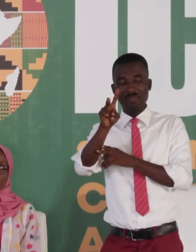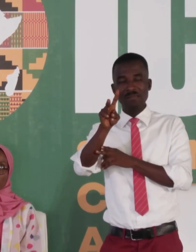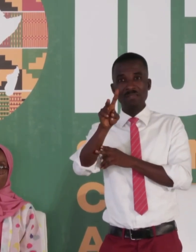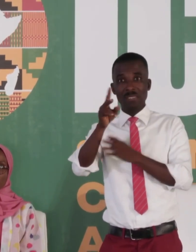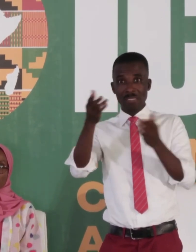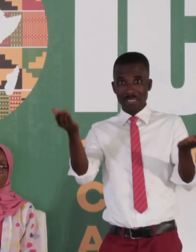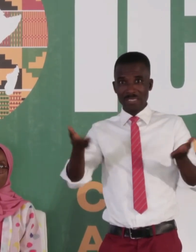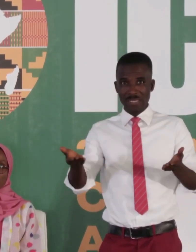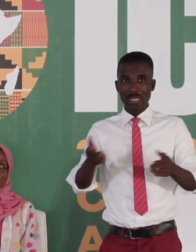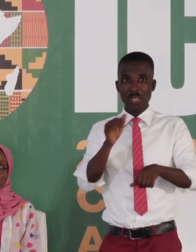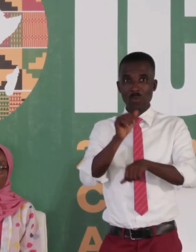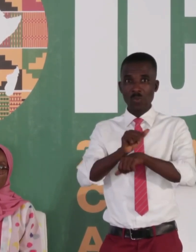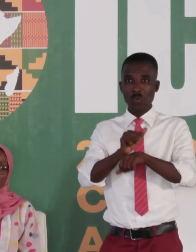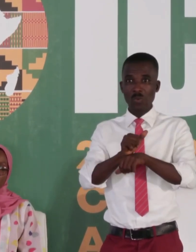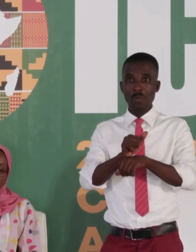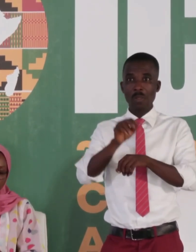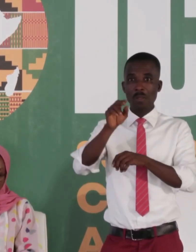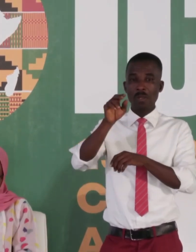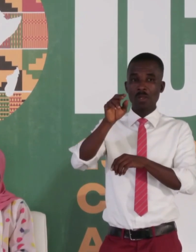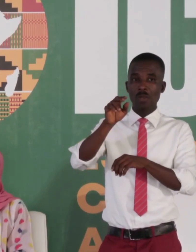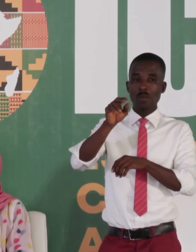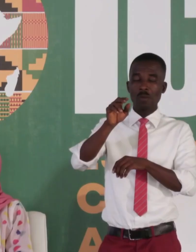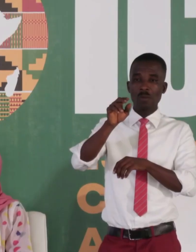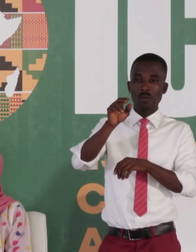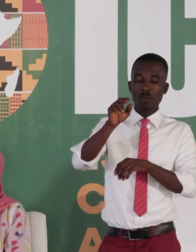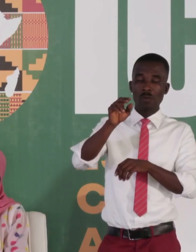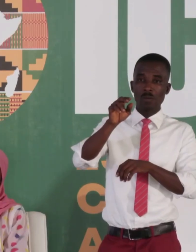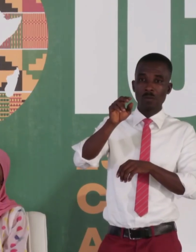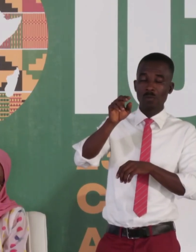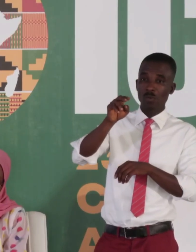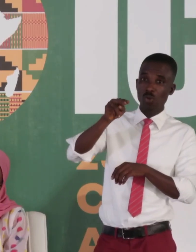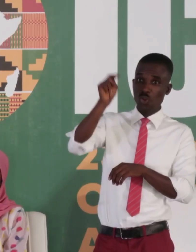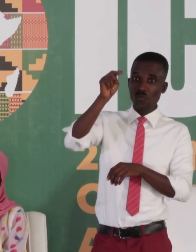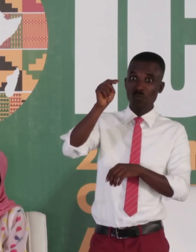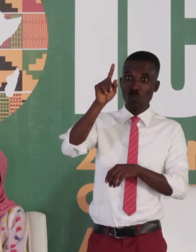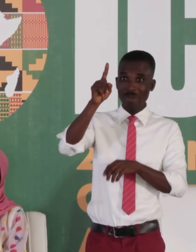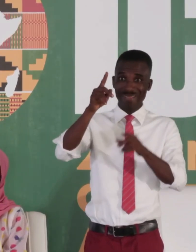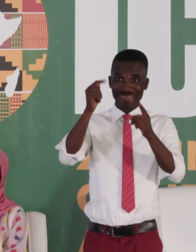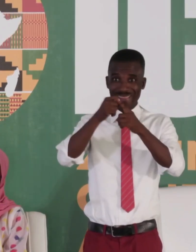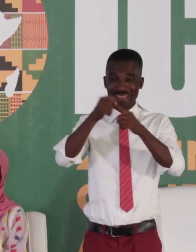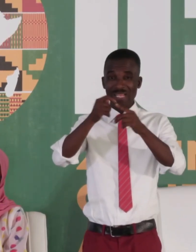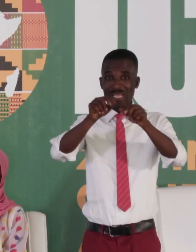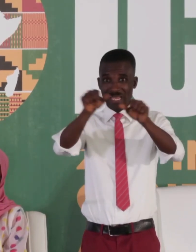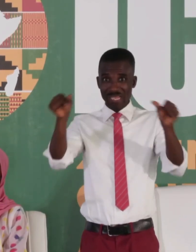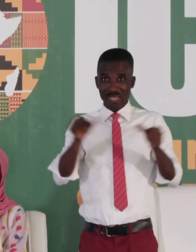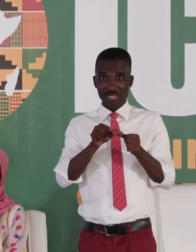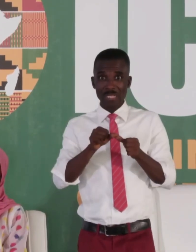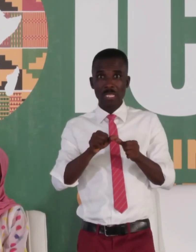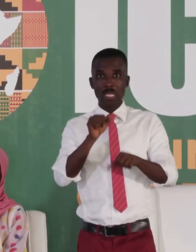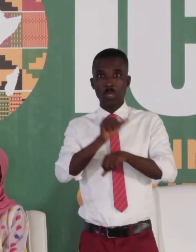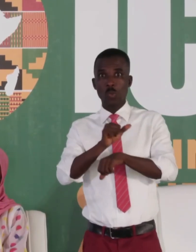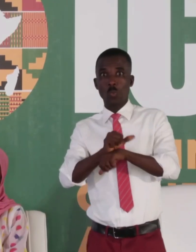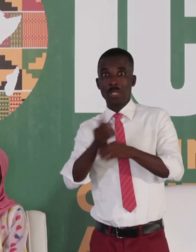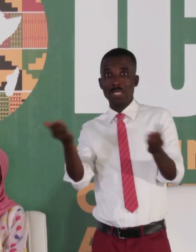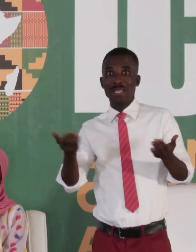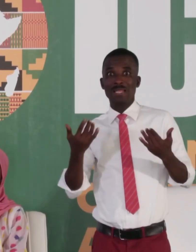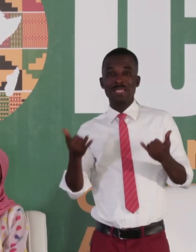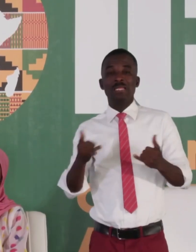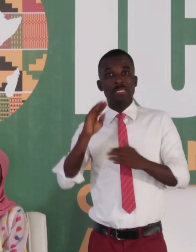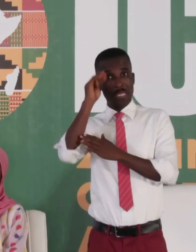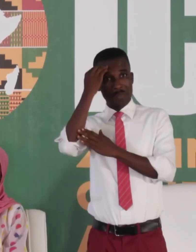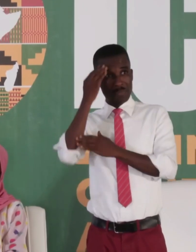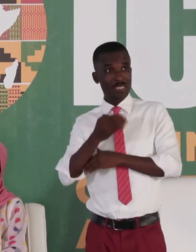currently serving at the Bawku Municipal Assembly and successfully streamlined